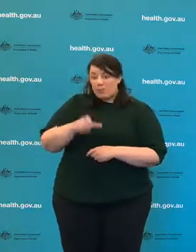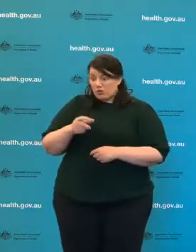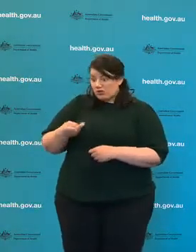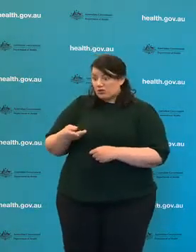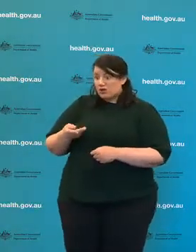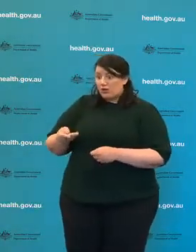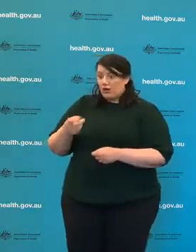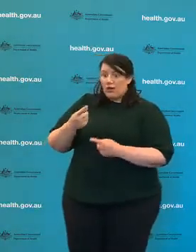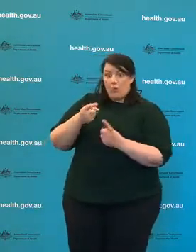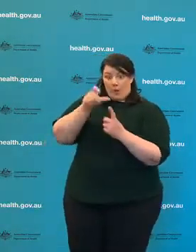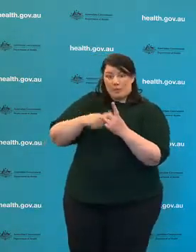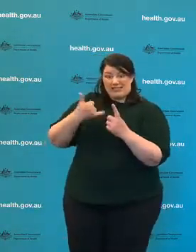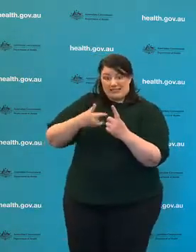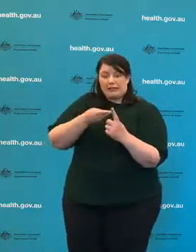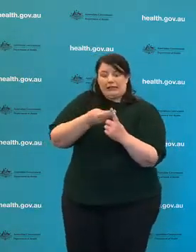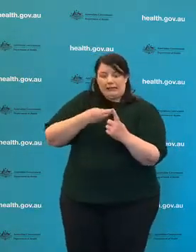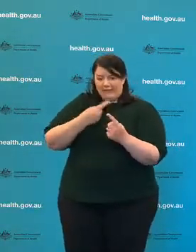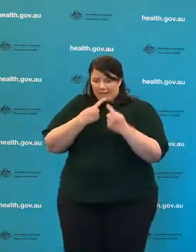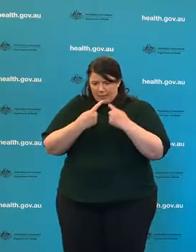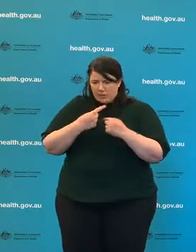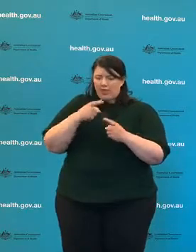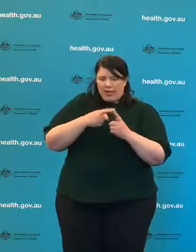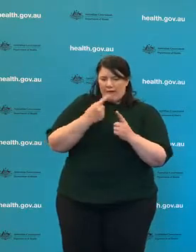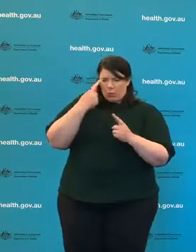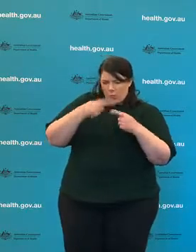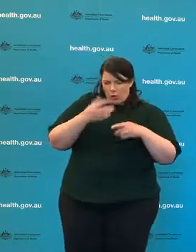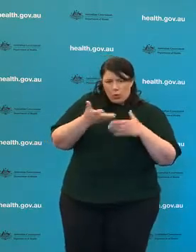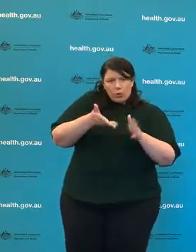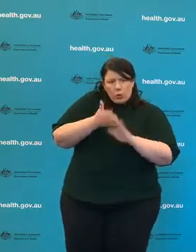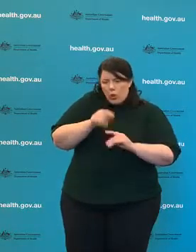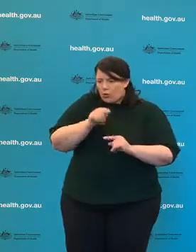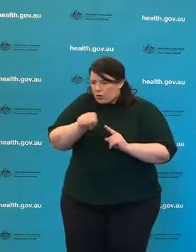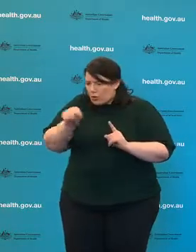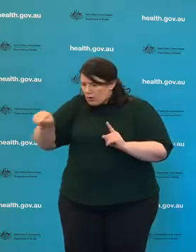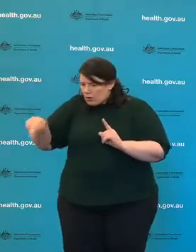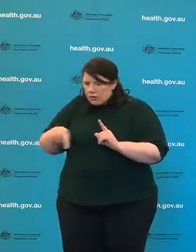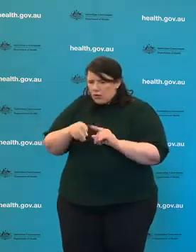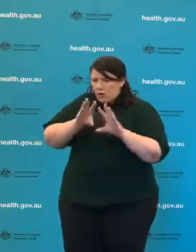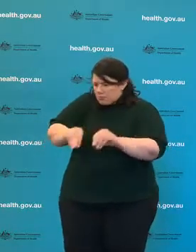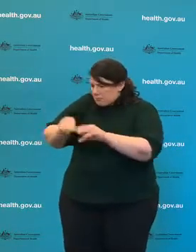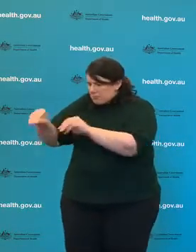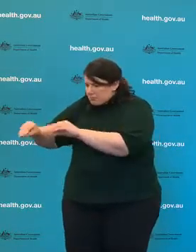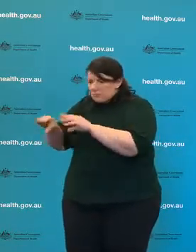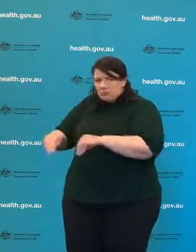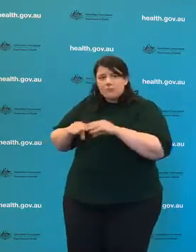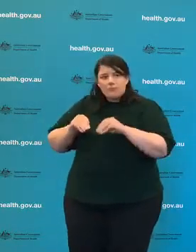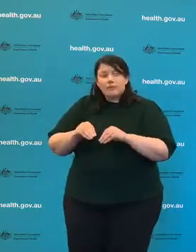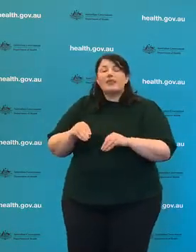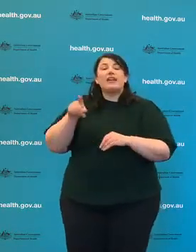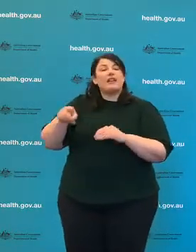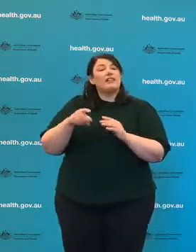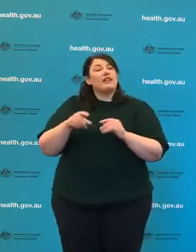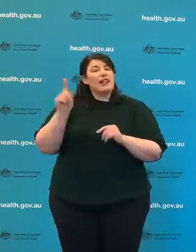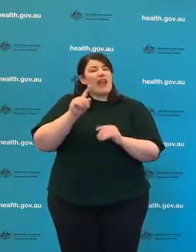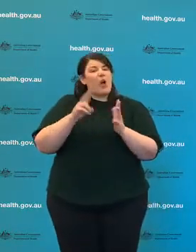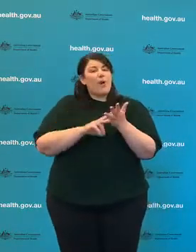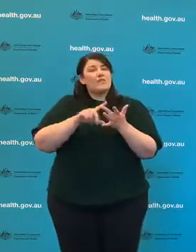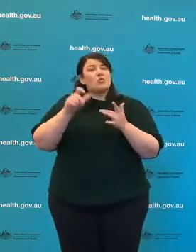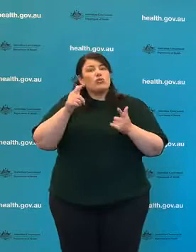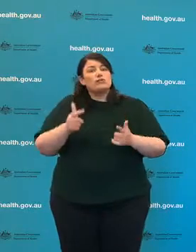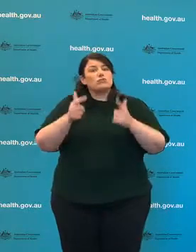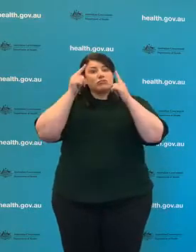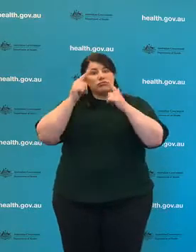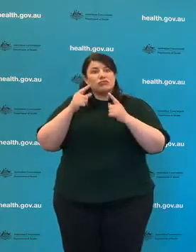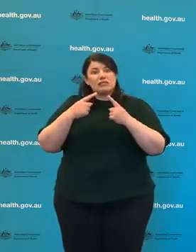interviews afterwards. So all those processes are being streamlined. We've heard from the Premier, Daniel Andrews,